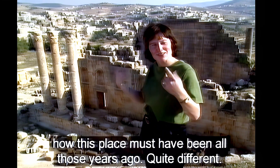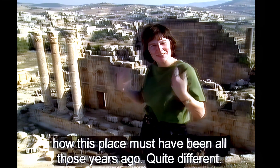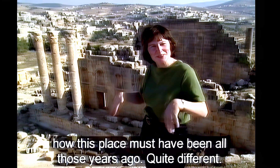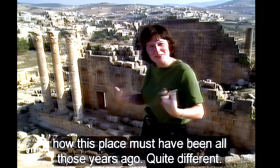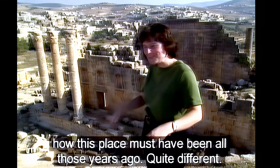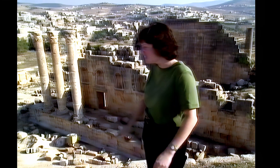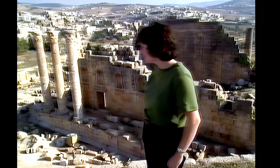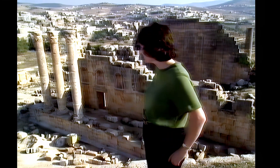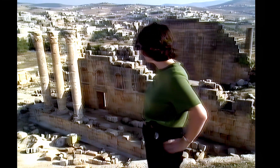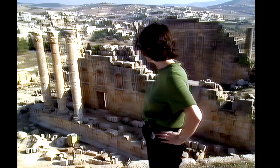different.